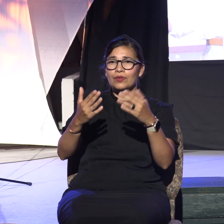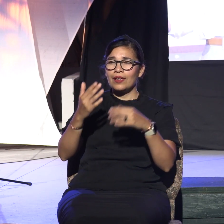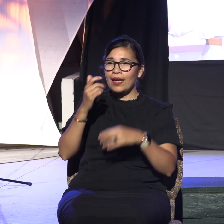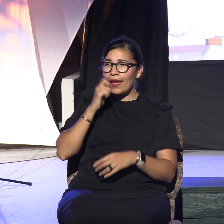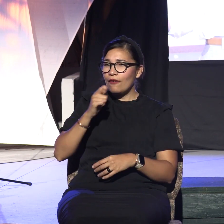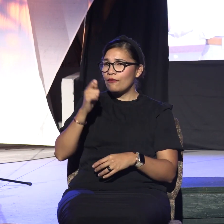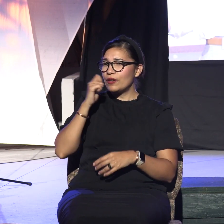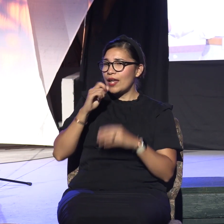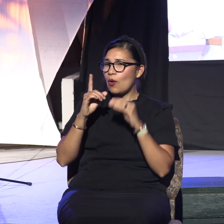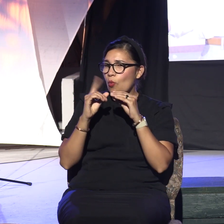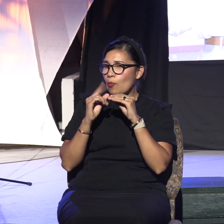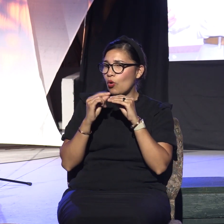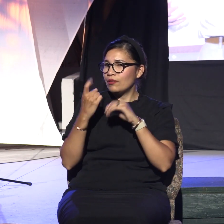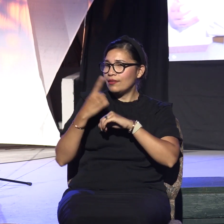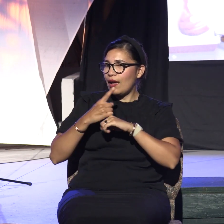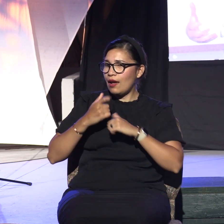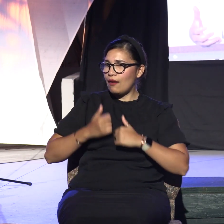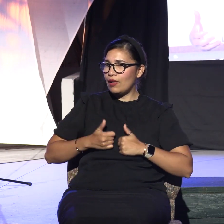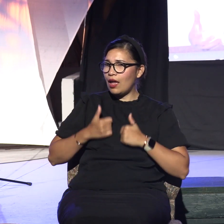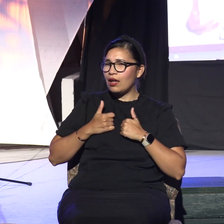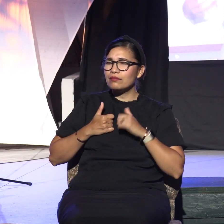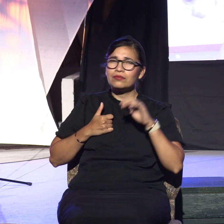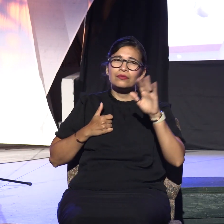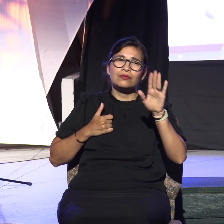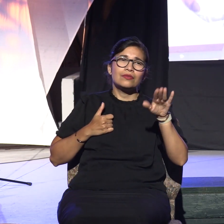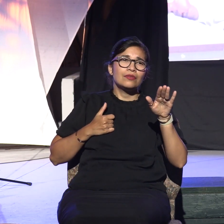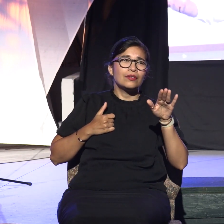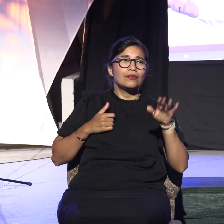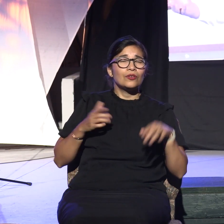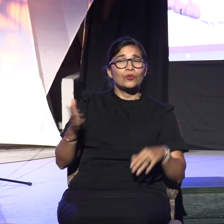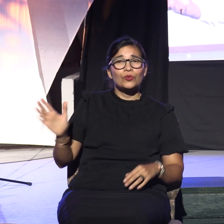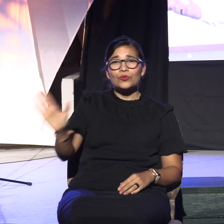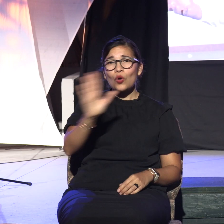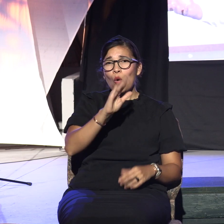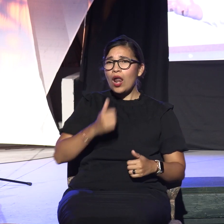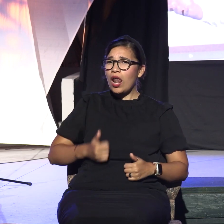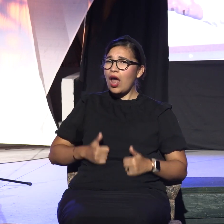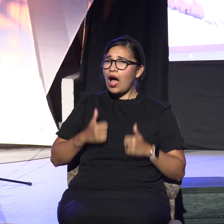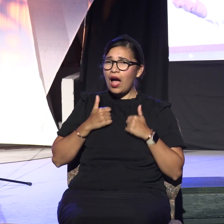Invest yourself fully in your relationships.